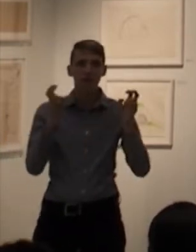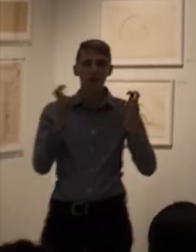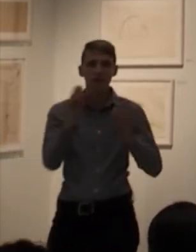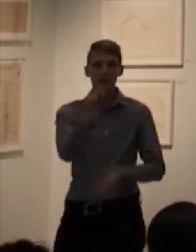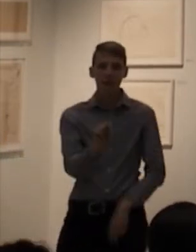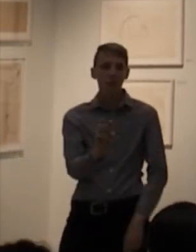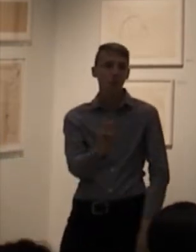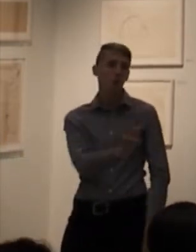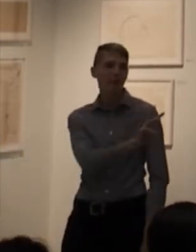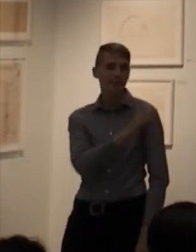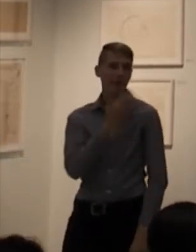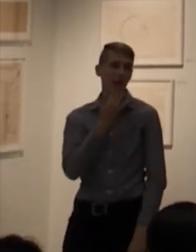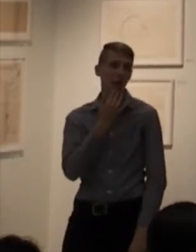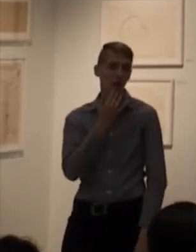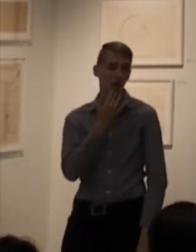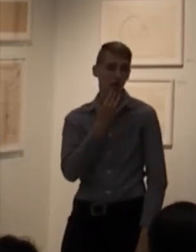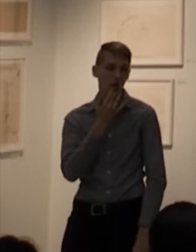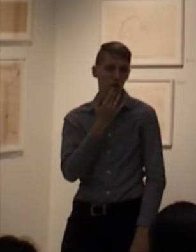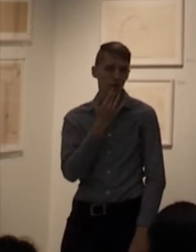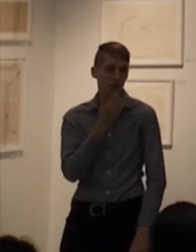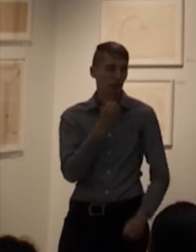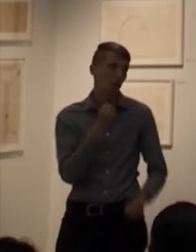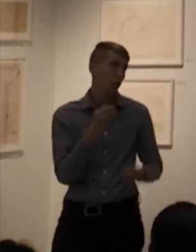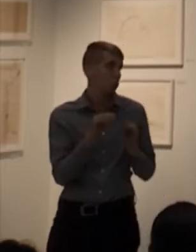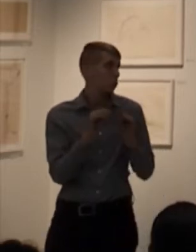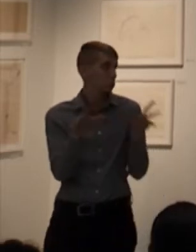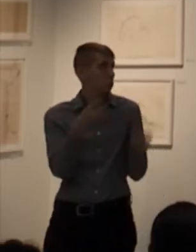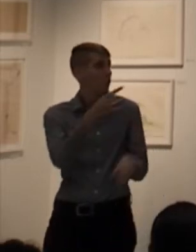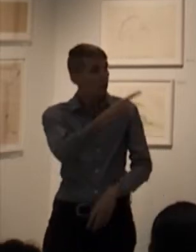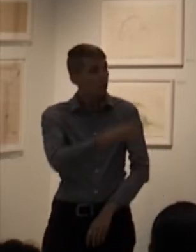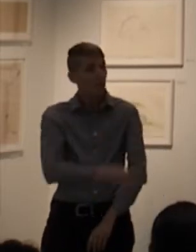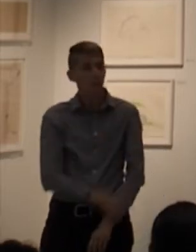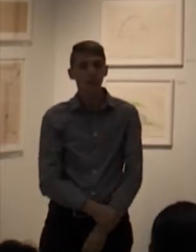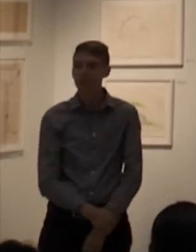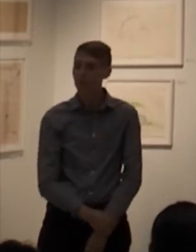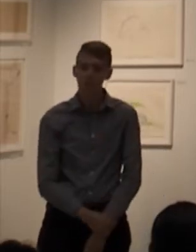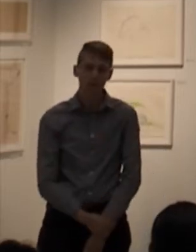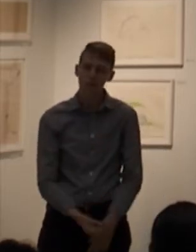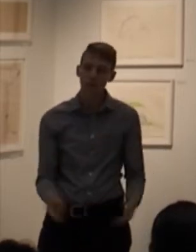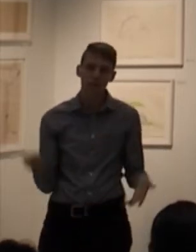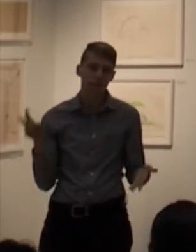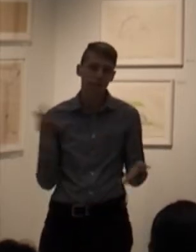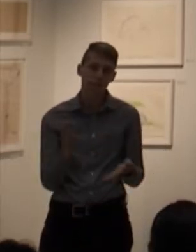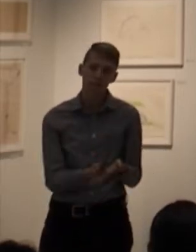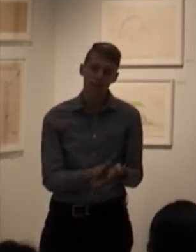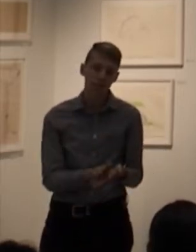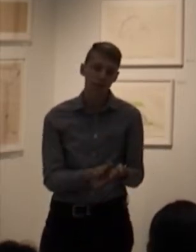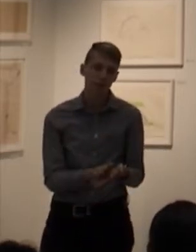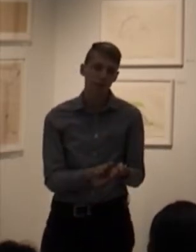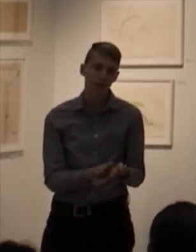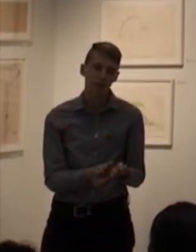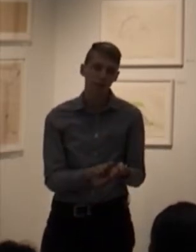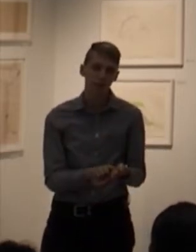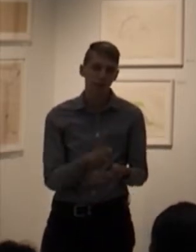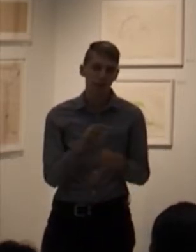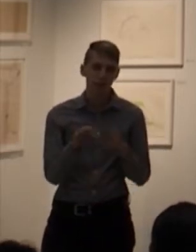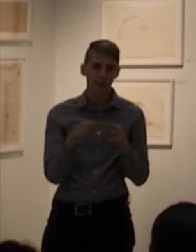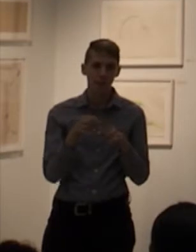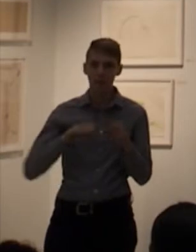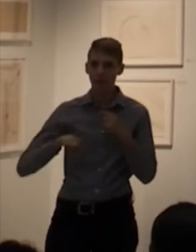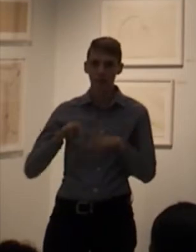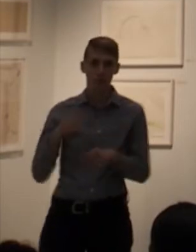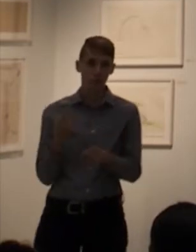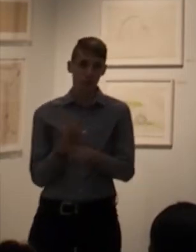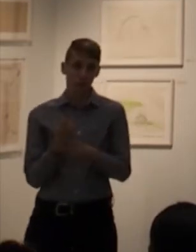colors. We came out with this, and it was a complete flop, and then we went back to our regular colors